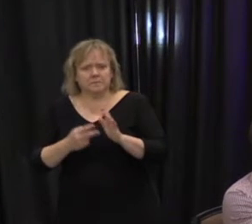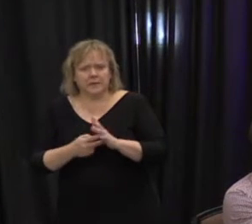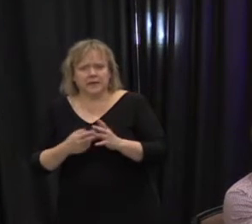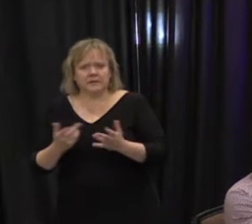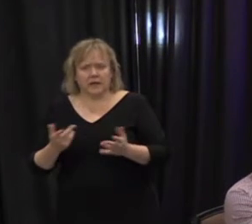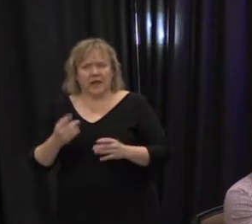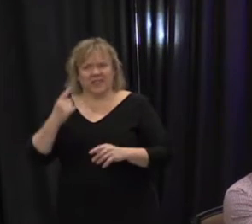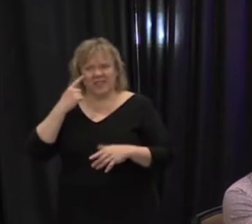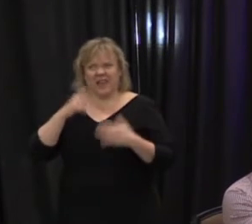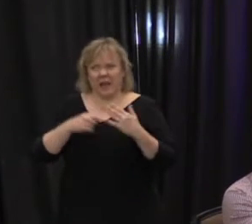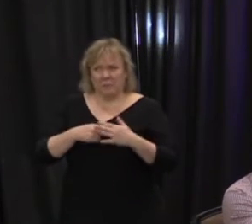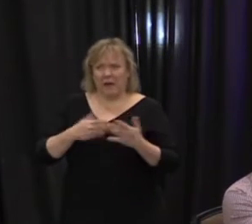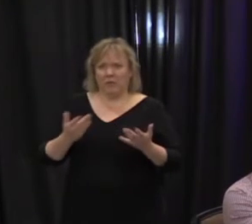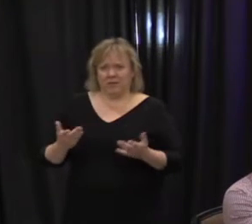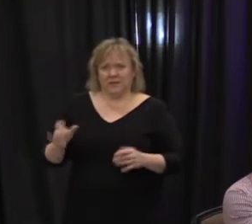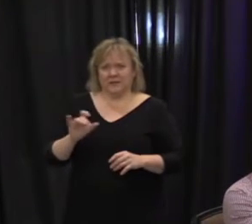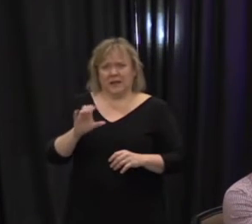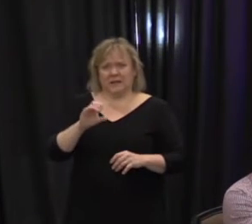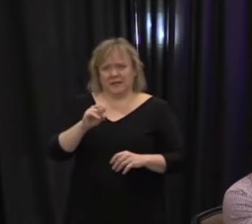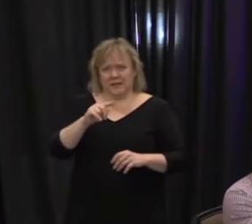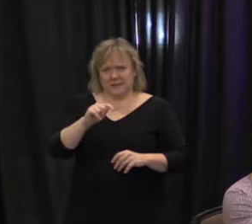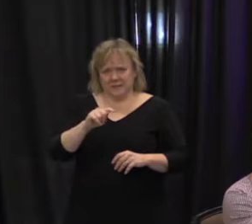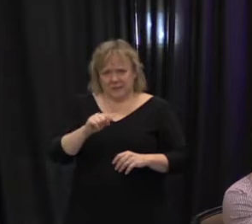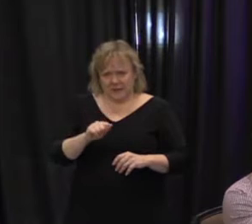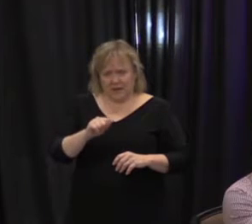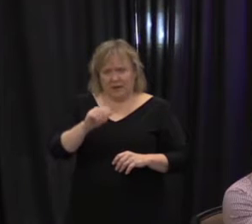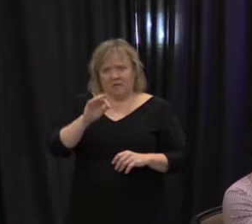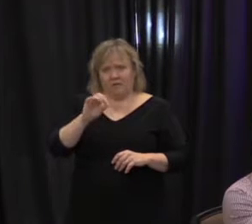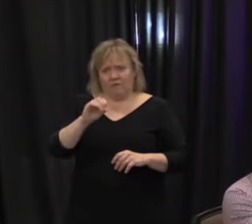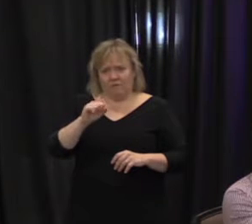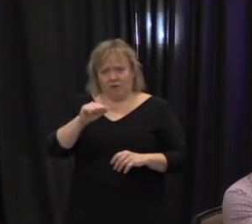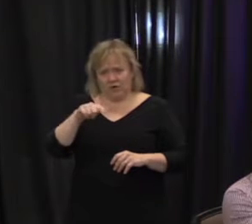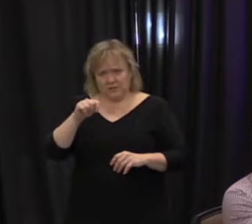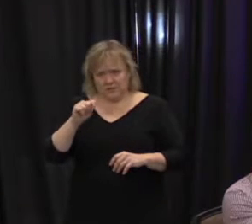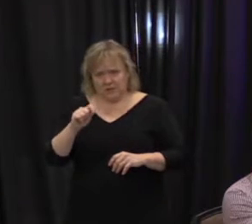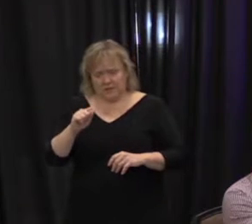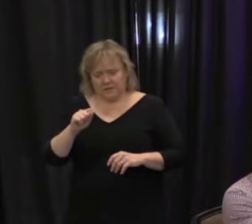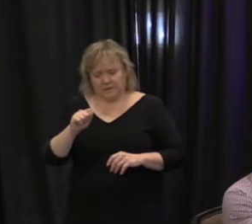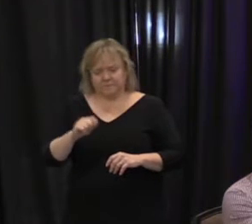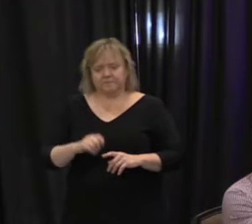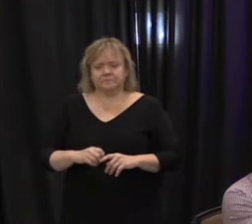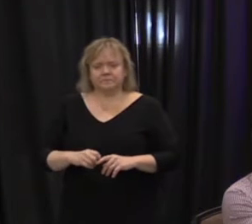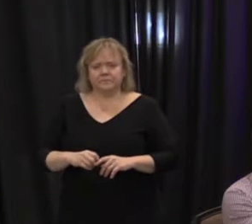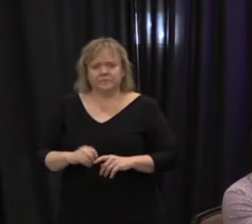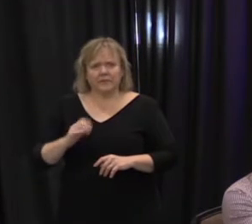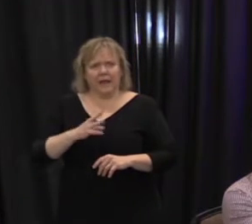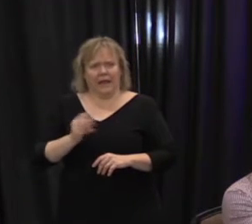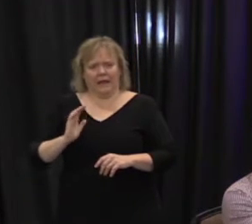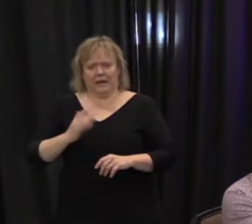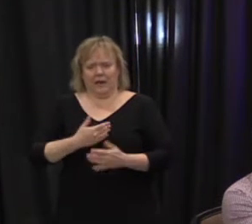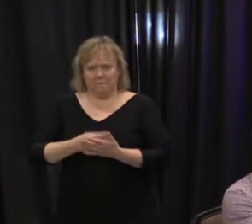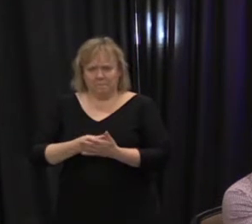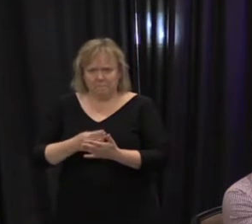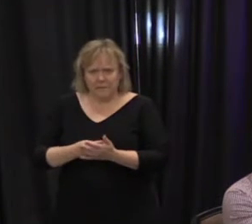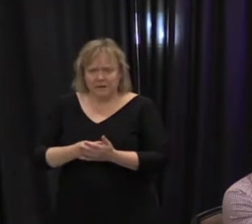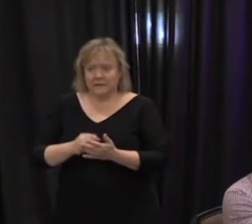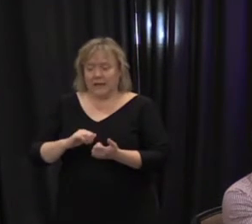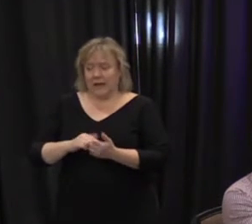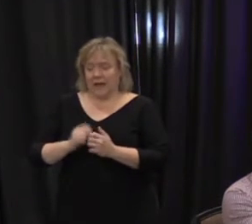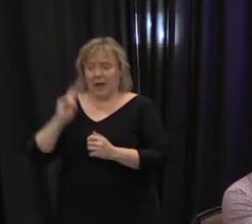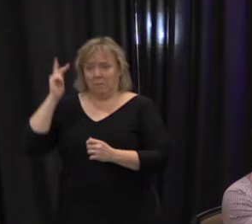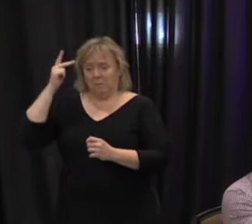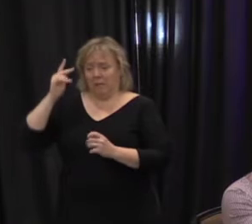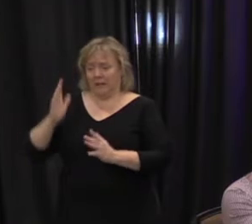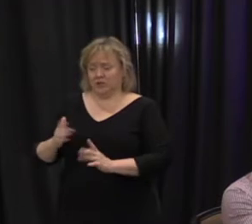Sesta Fosta and making the connections between abortion funds and how this is another attack by politicians on